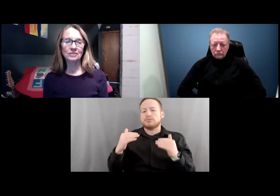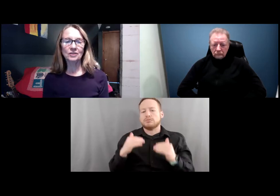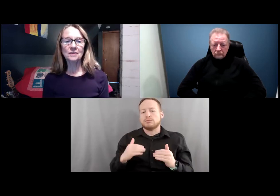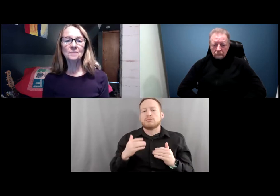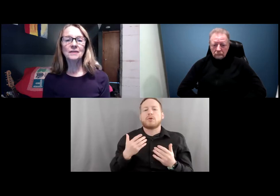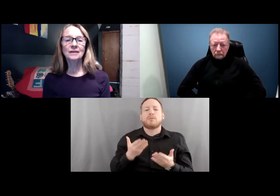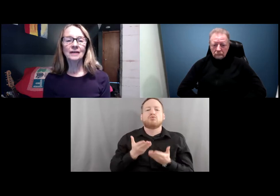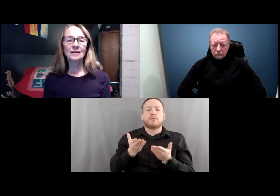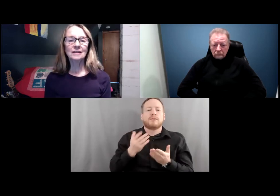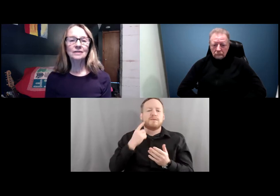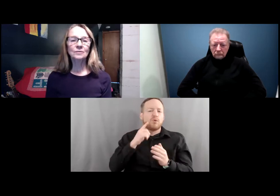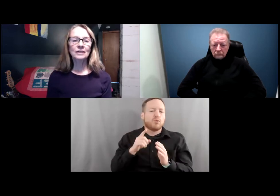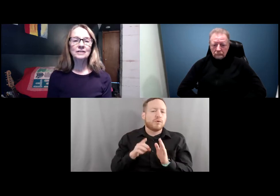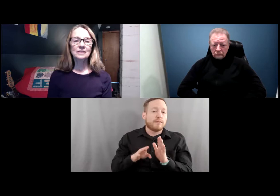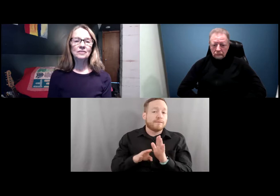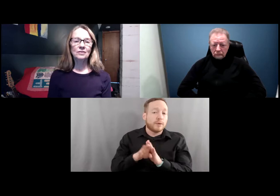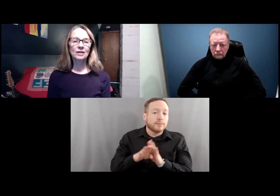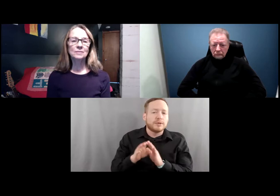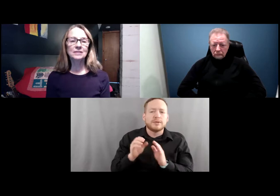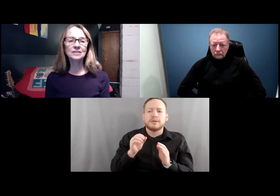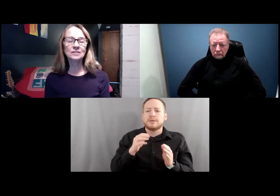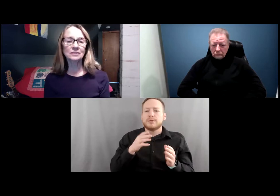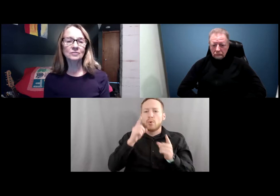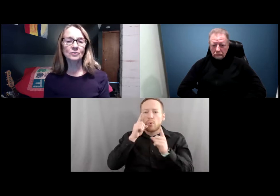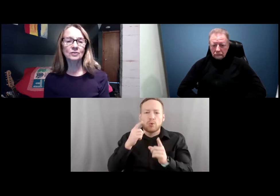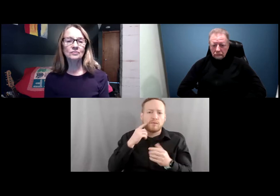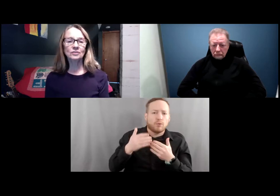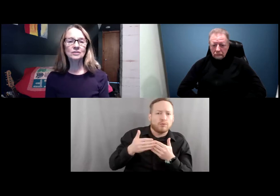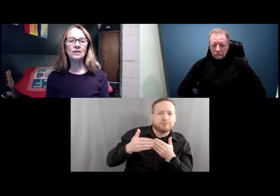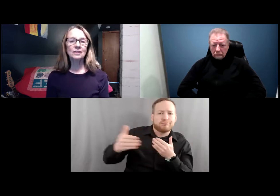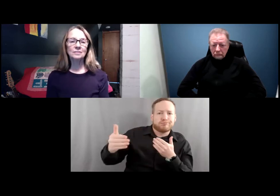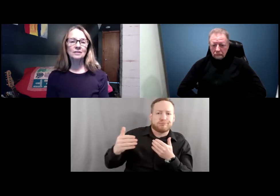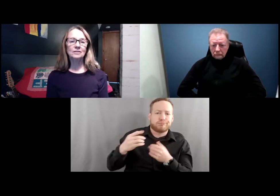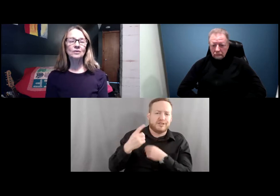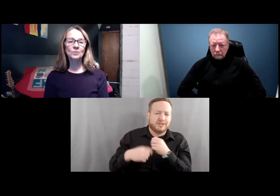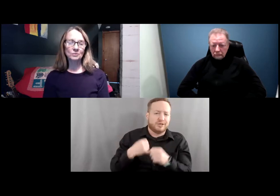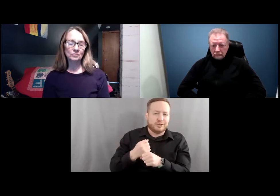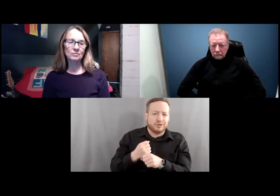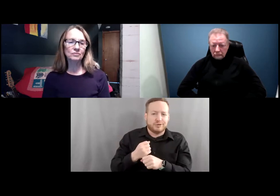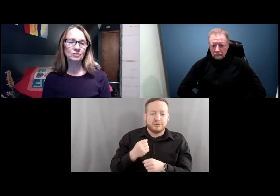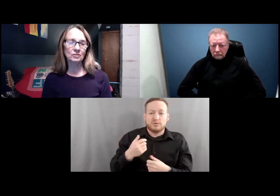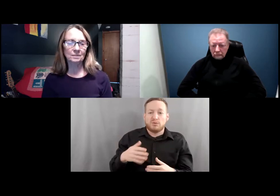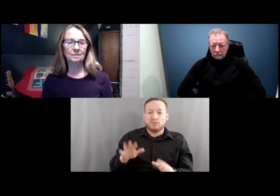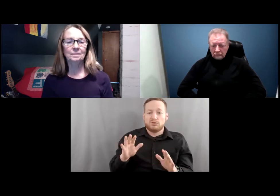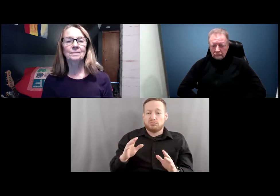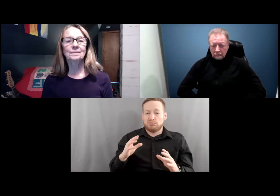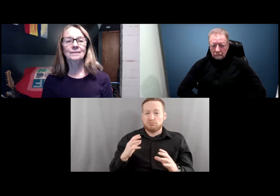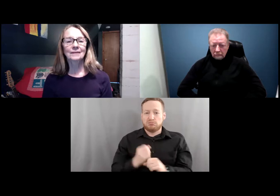previous year. And then we'll identify recommendations for further development, goals for the future.